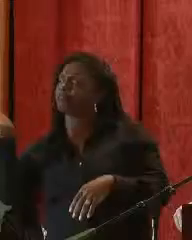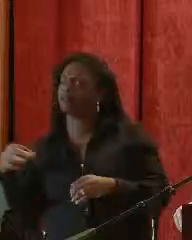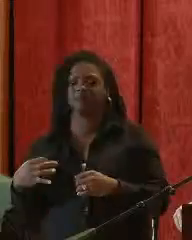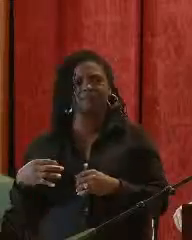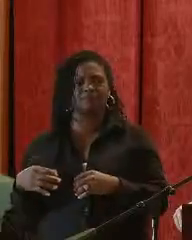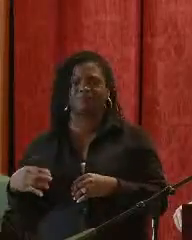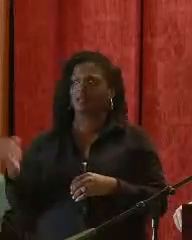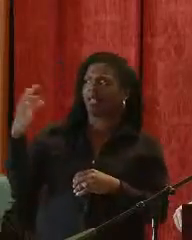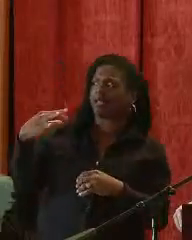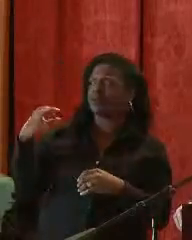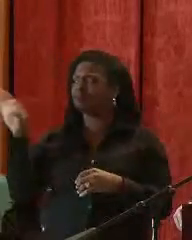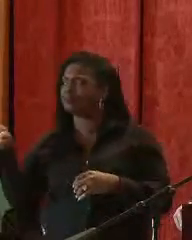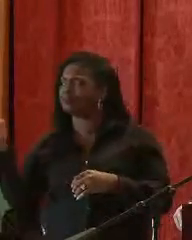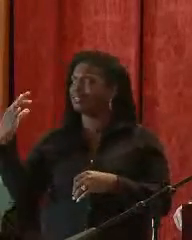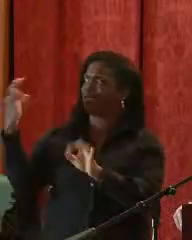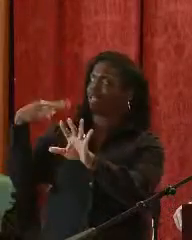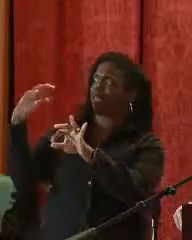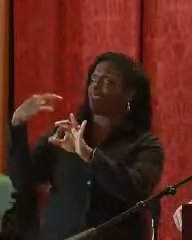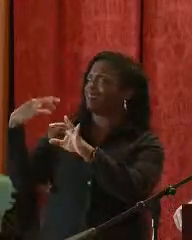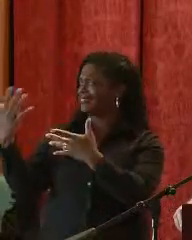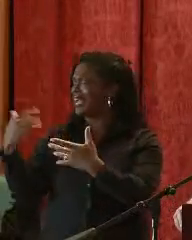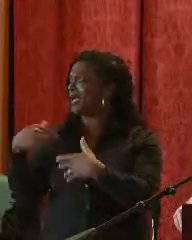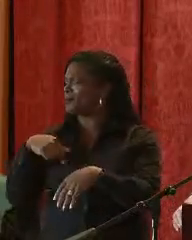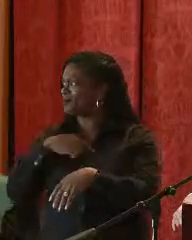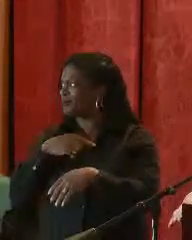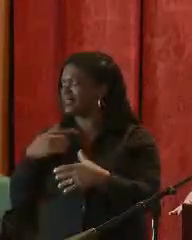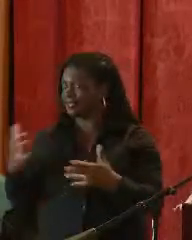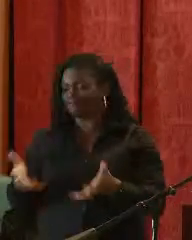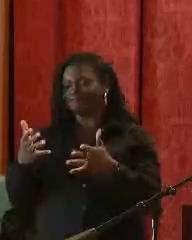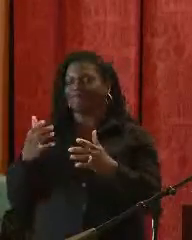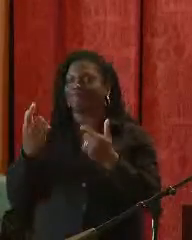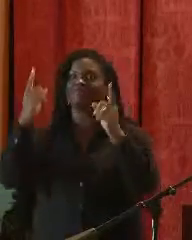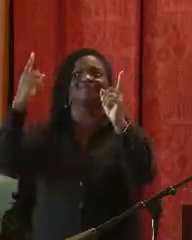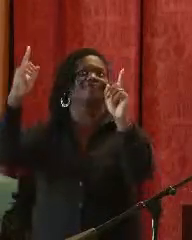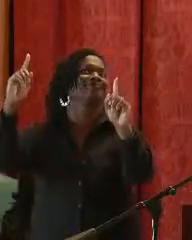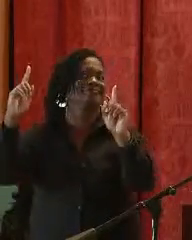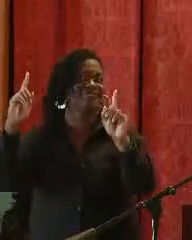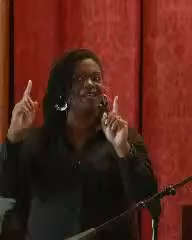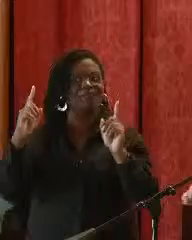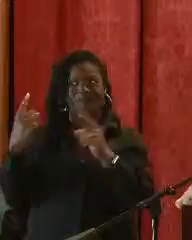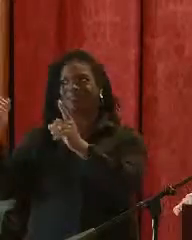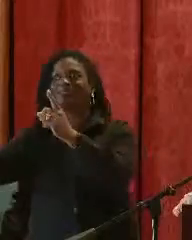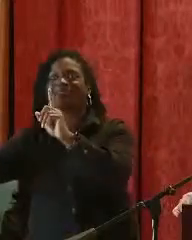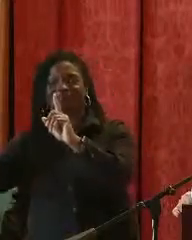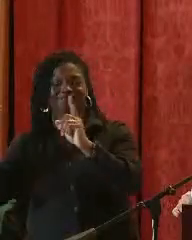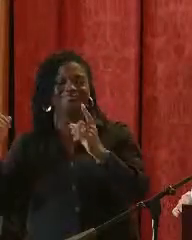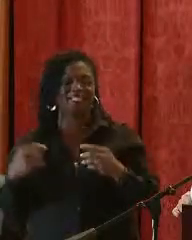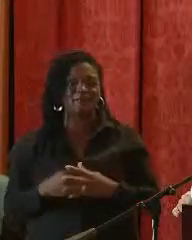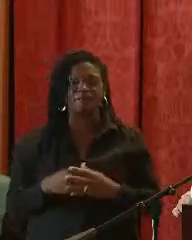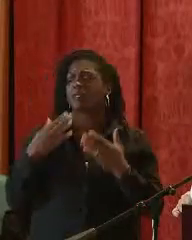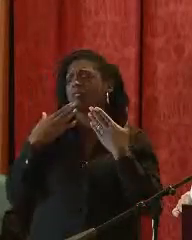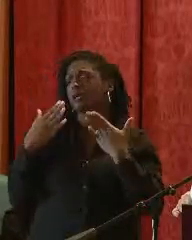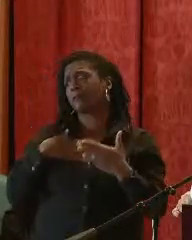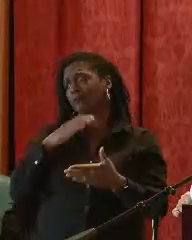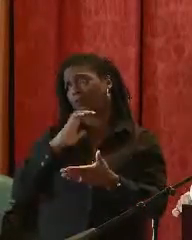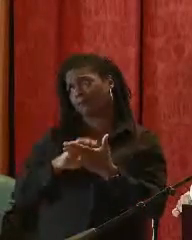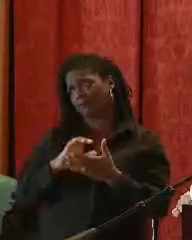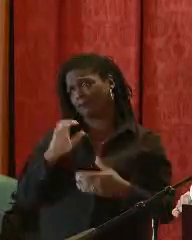that's the reason that we both had a measure of success in our fields. And I want to thank my wife of 45 years,